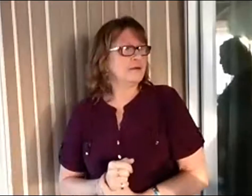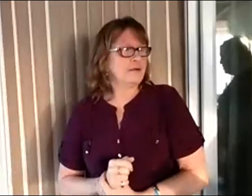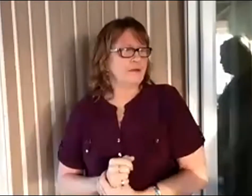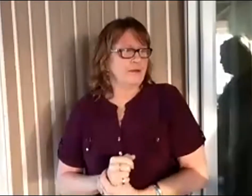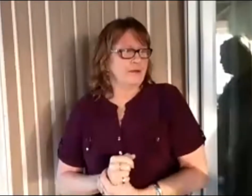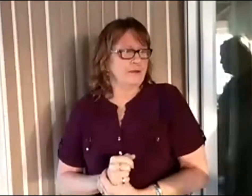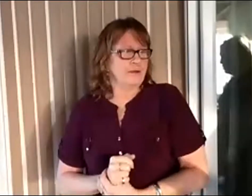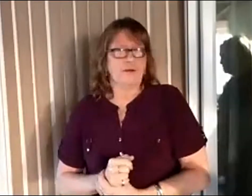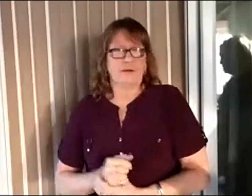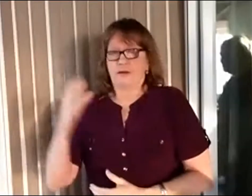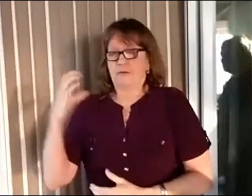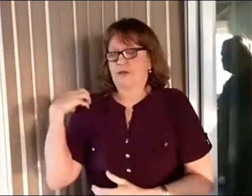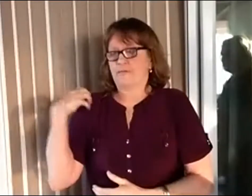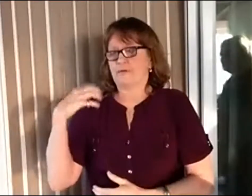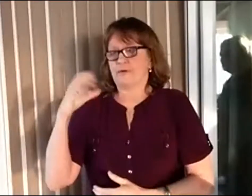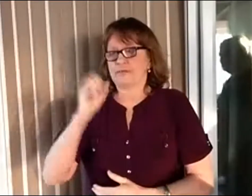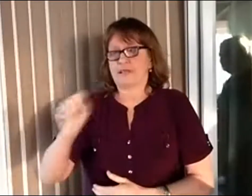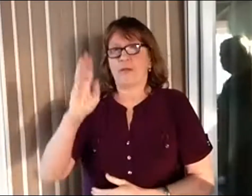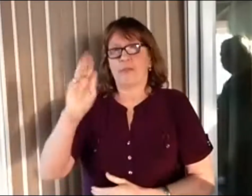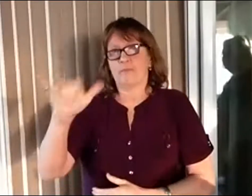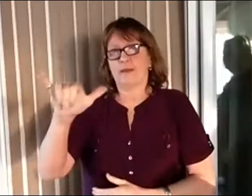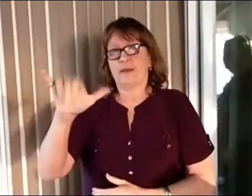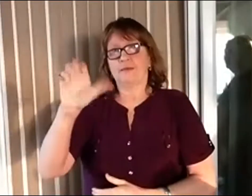Officer of the South Bay CAD chapter.